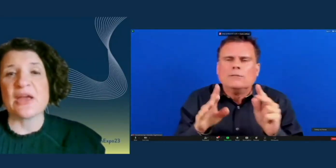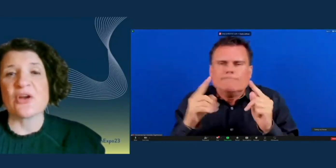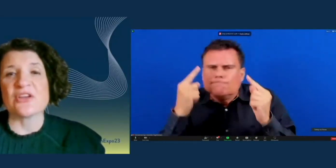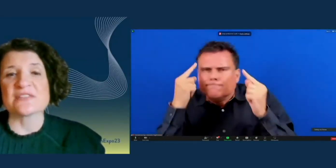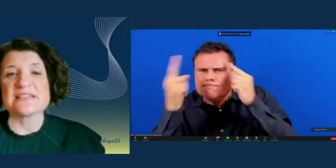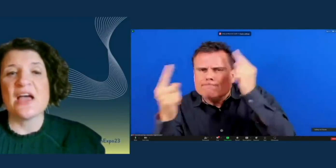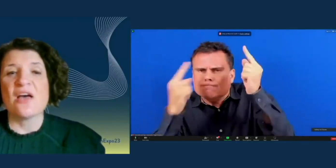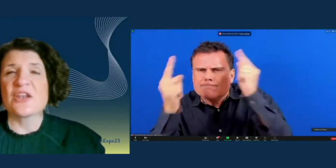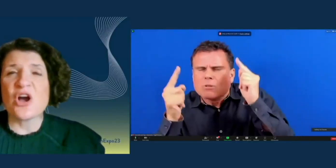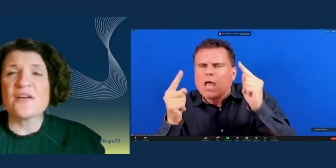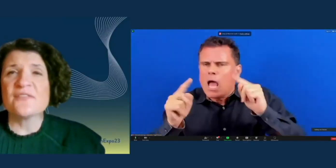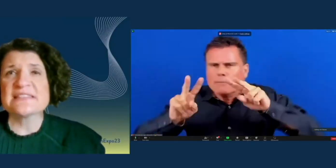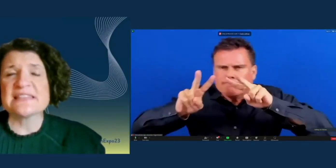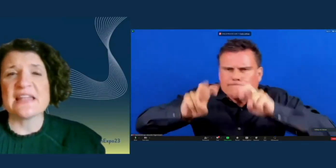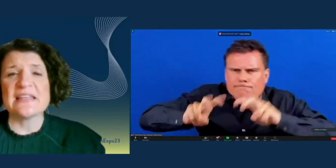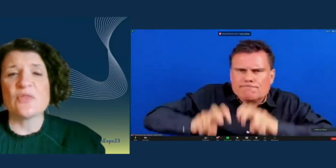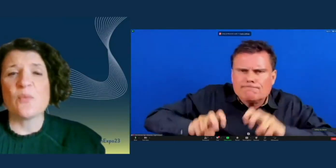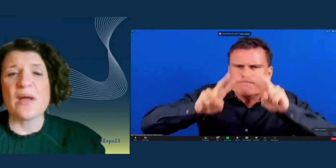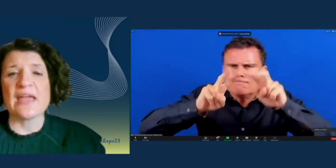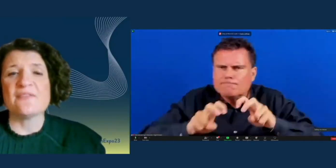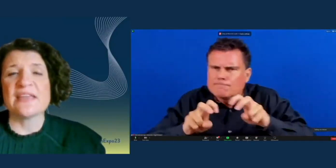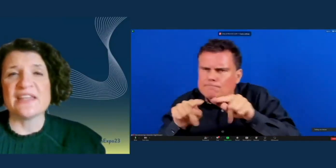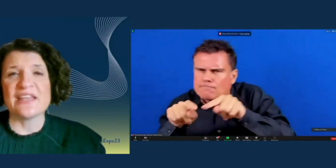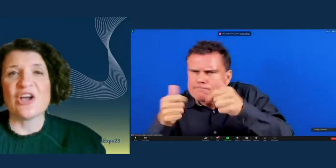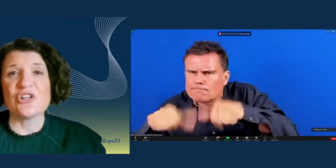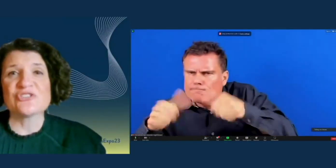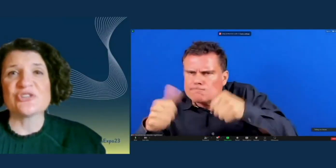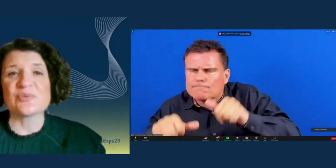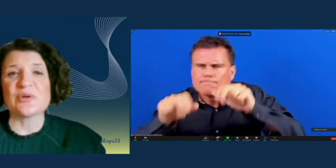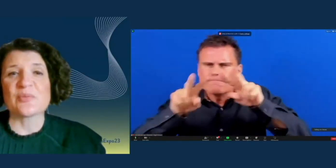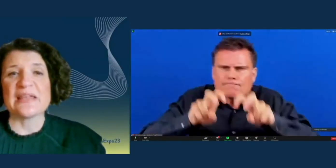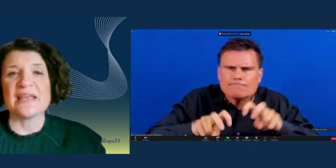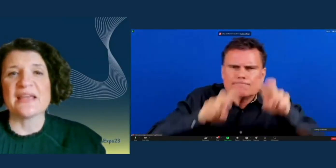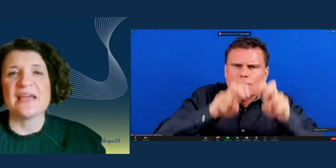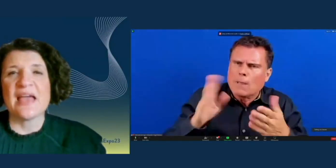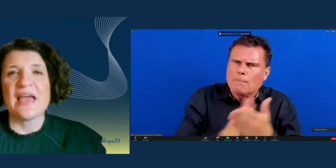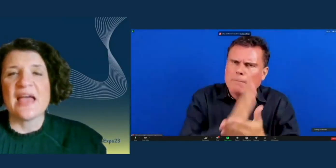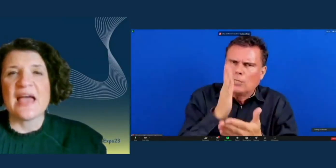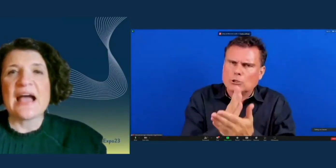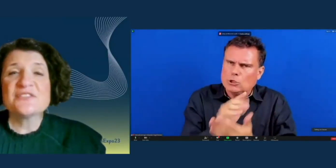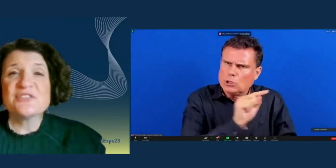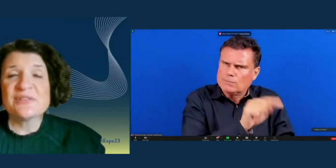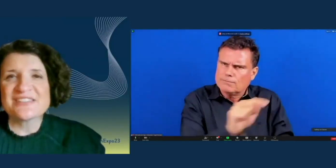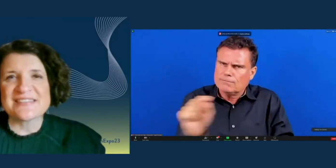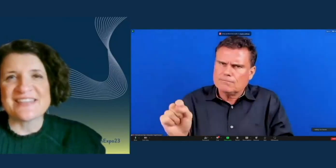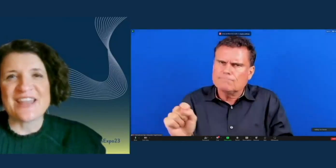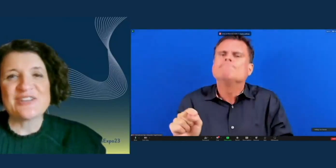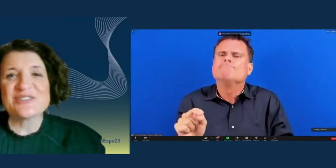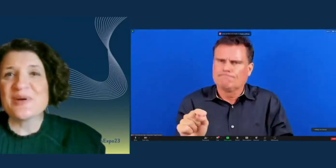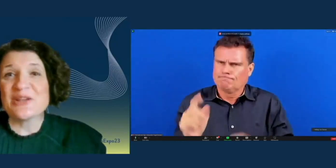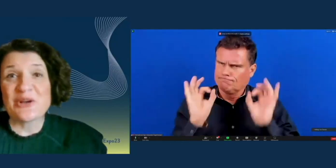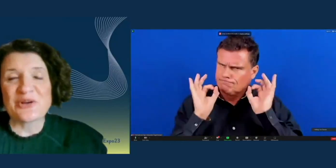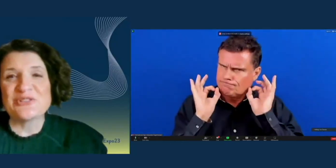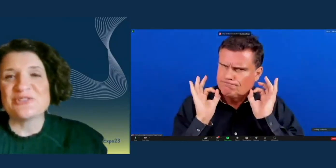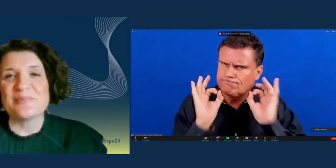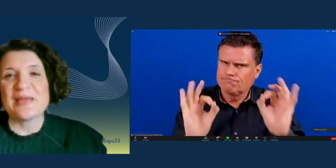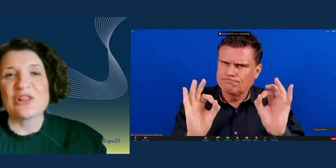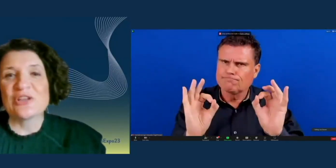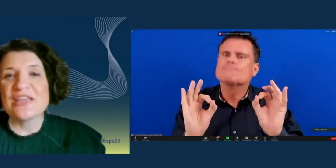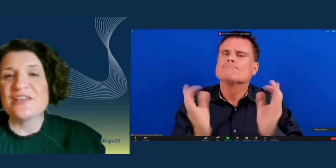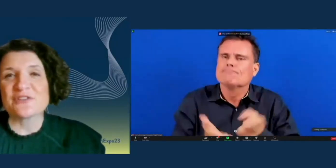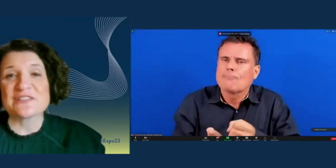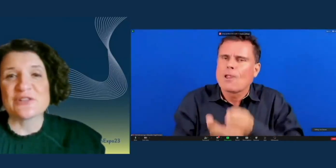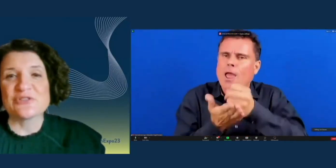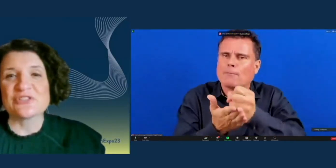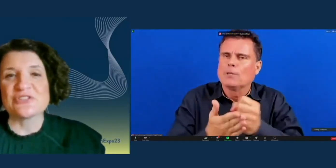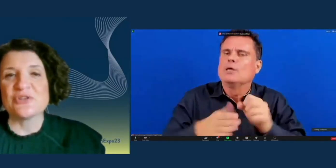and barriers that are often standing in the way of getting all children reading. As you listen, I just want to encourage you to be